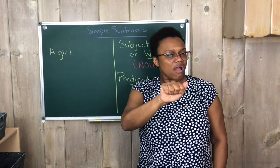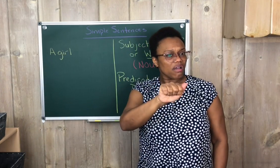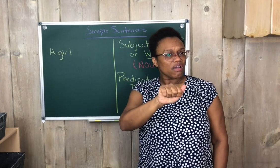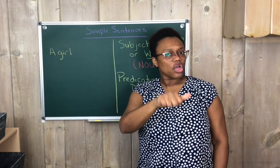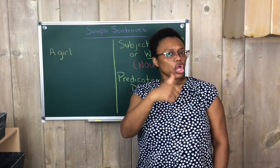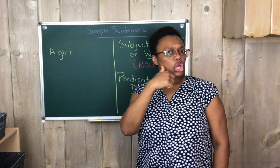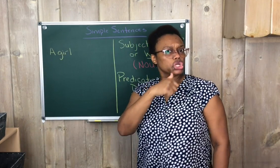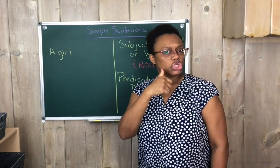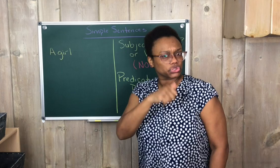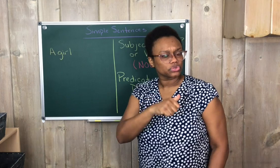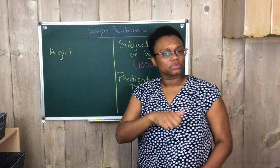a girl,